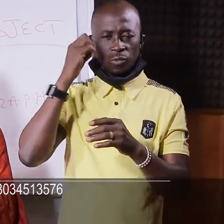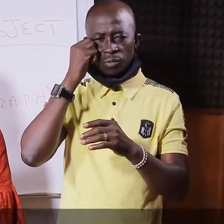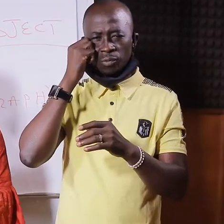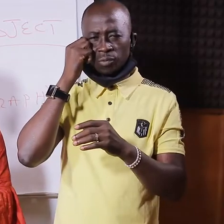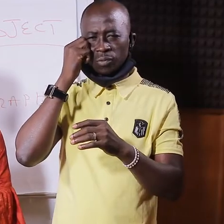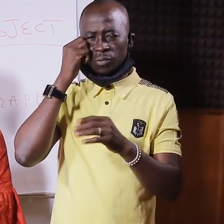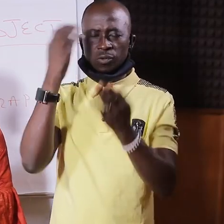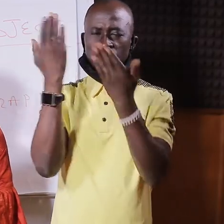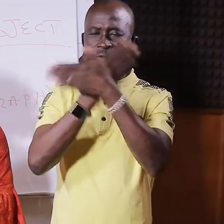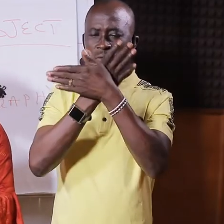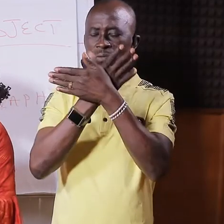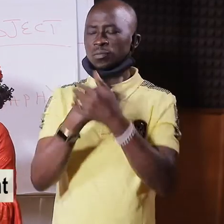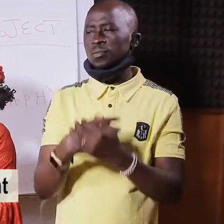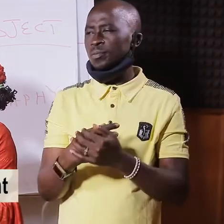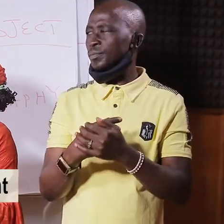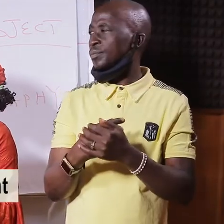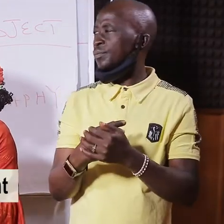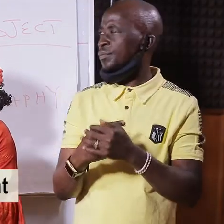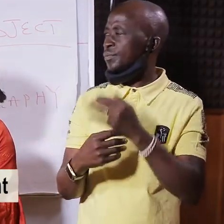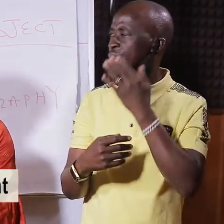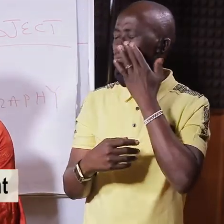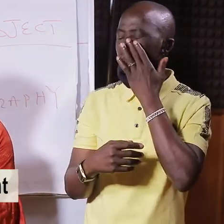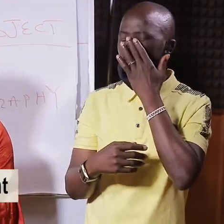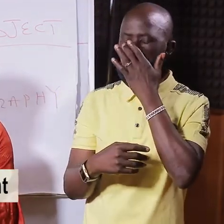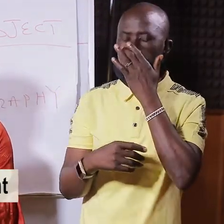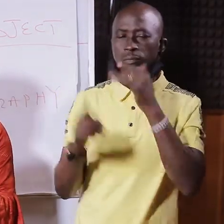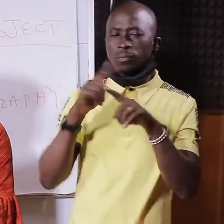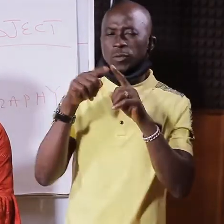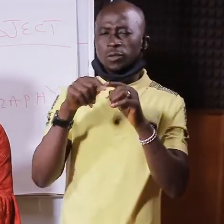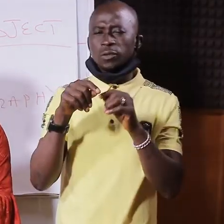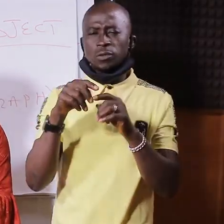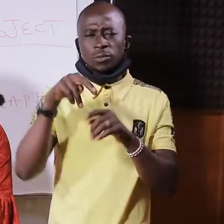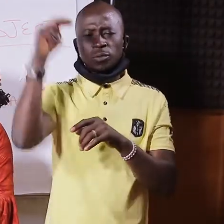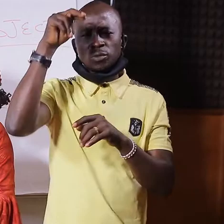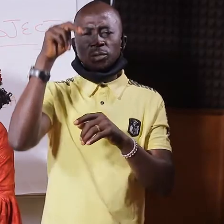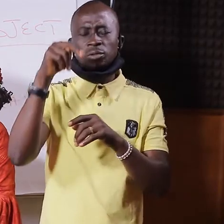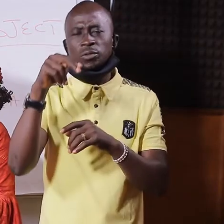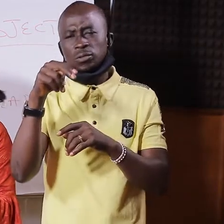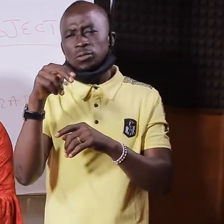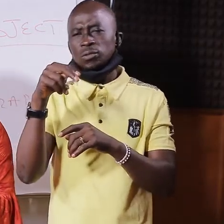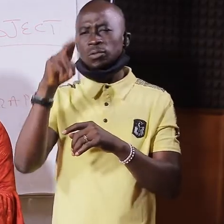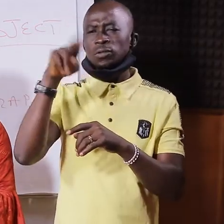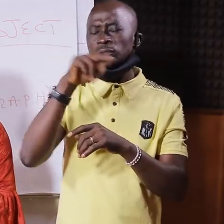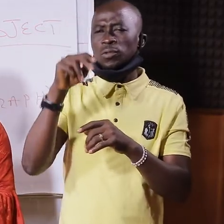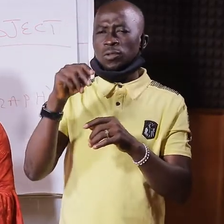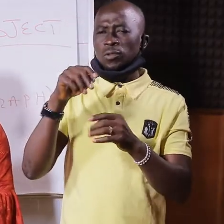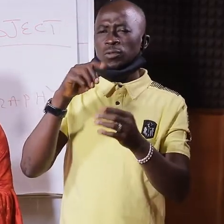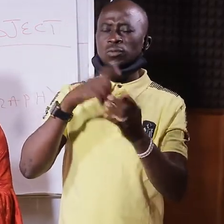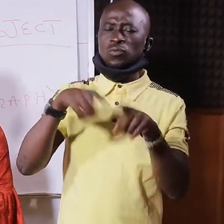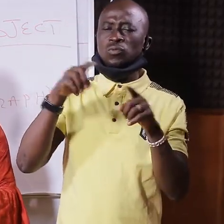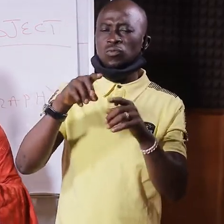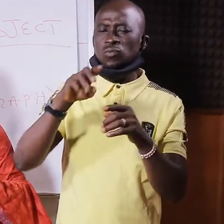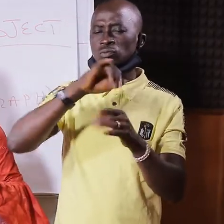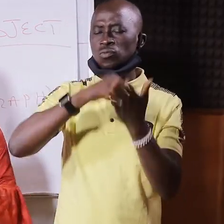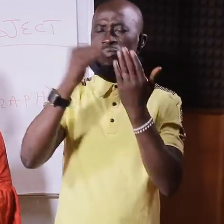experience darkness. But in the northern hemisphere, during June